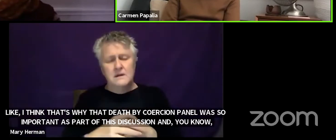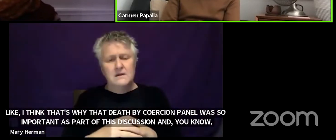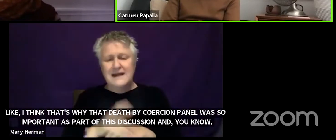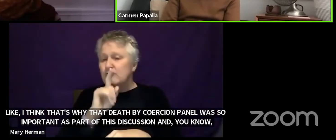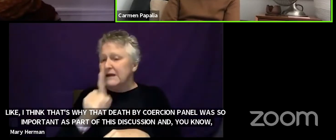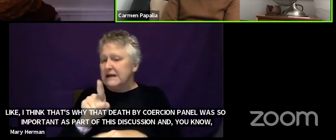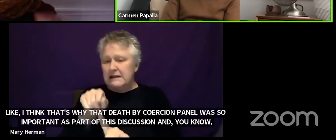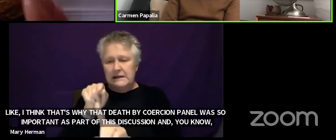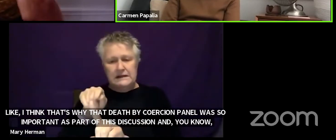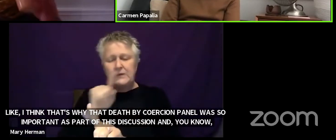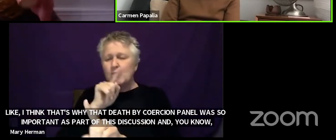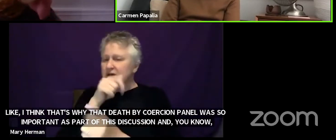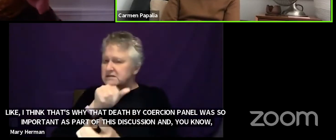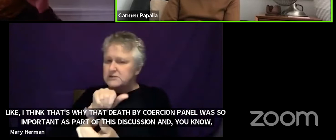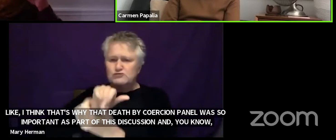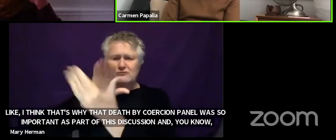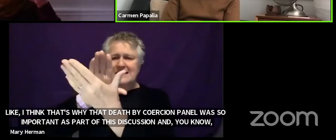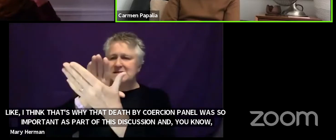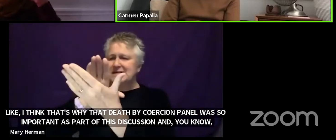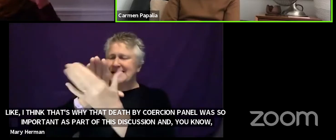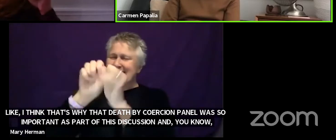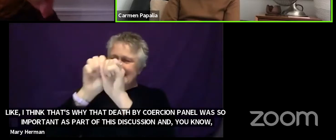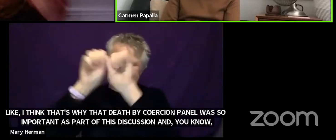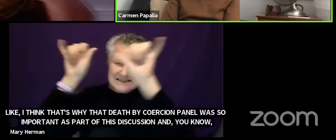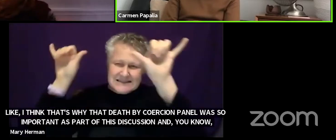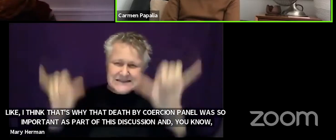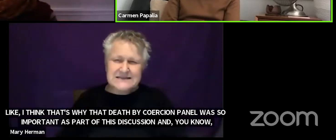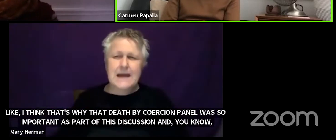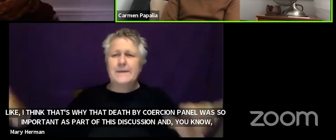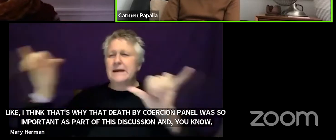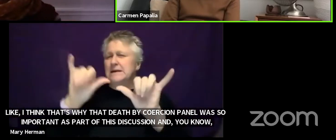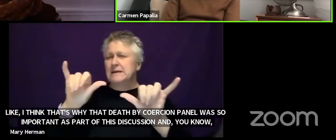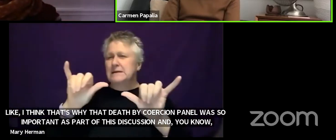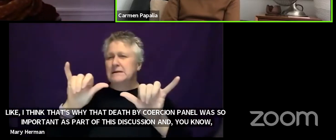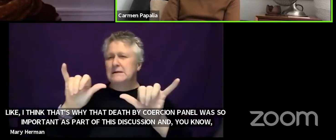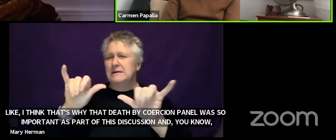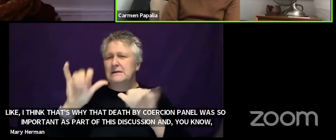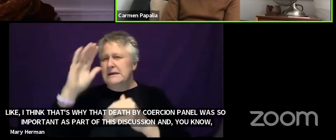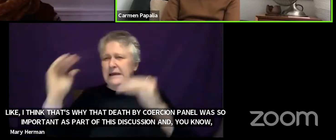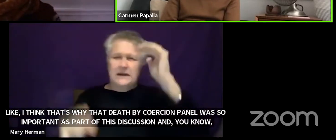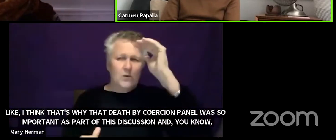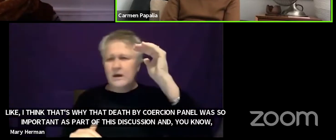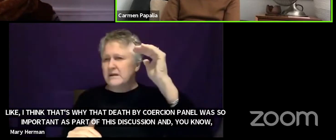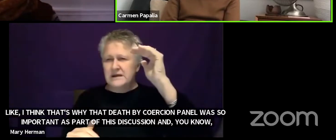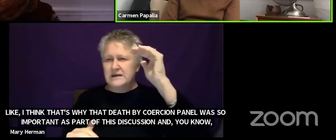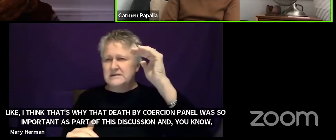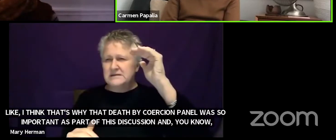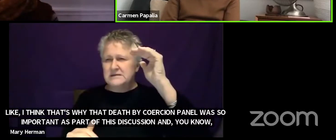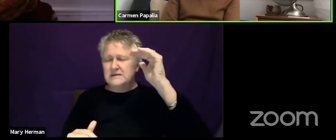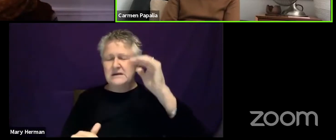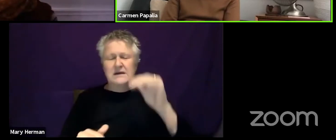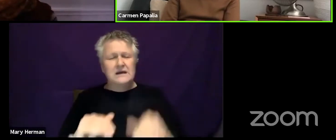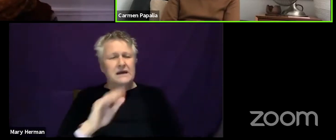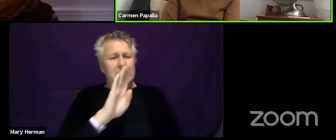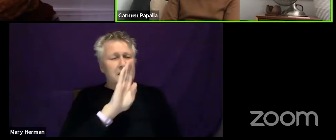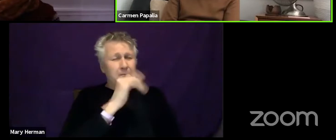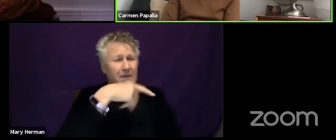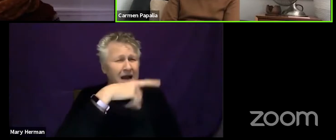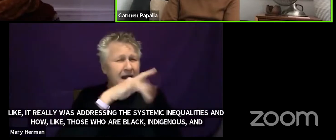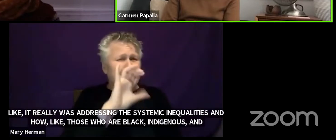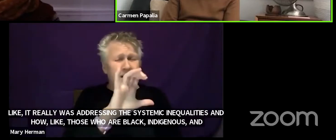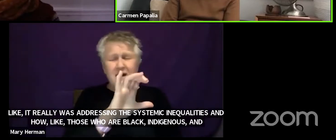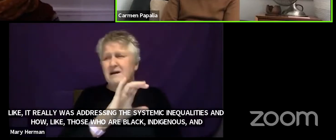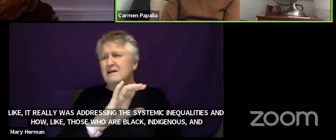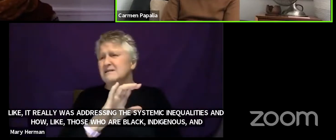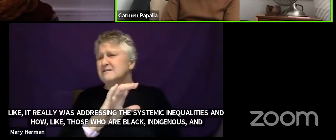the systemic inequalities, and how like those who are Black, Indigenous, and folks of color, and poor, and